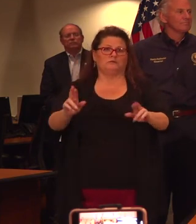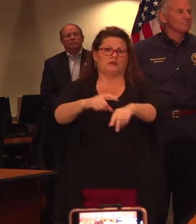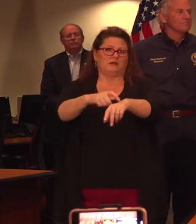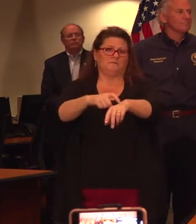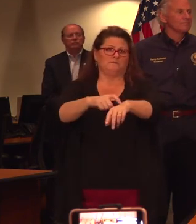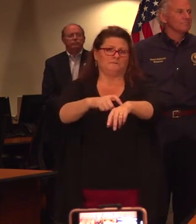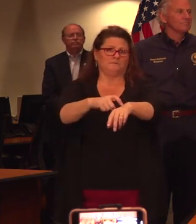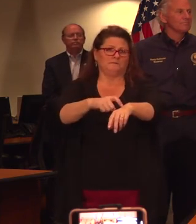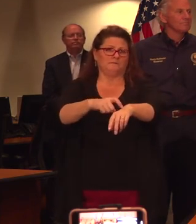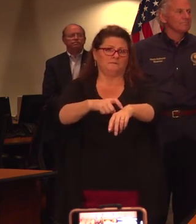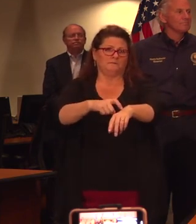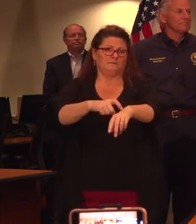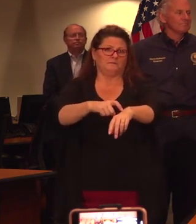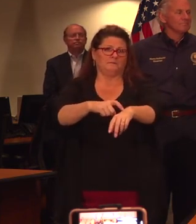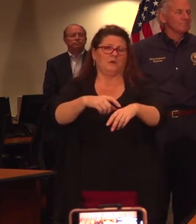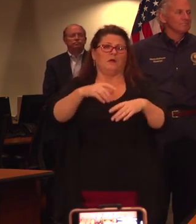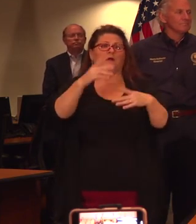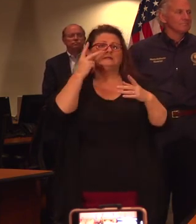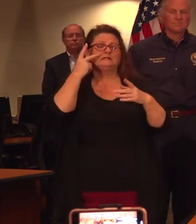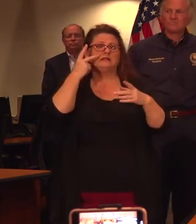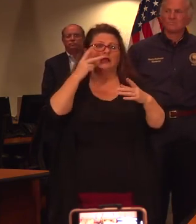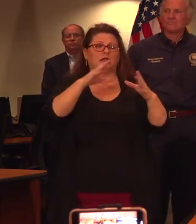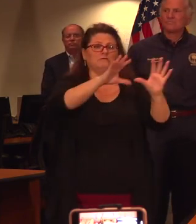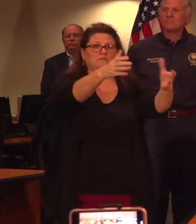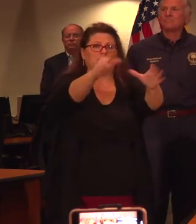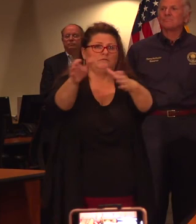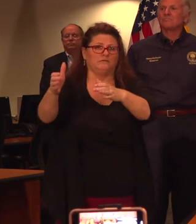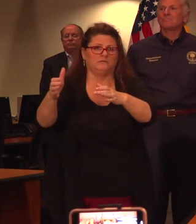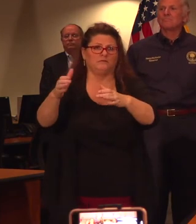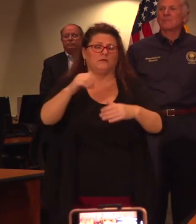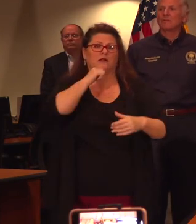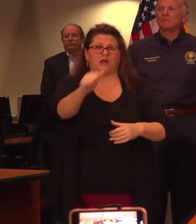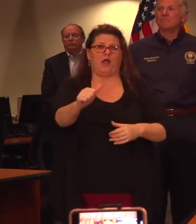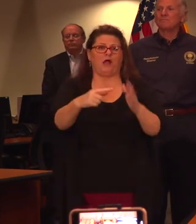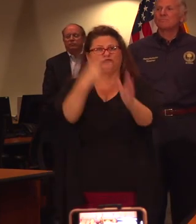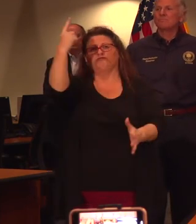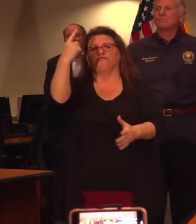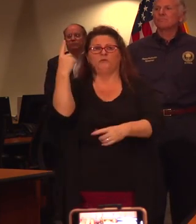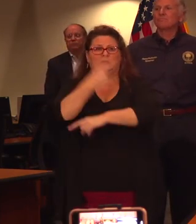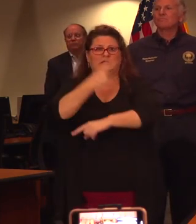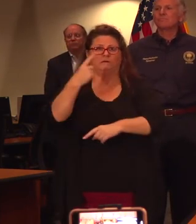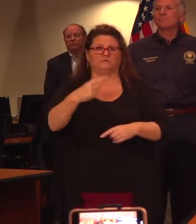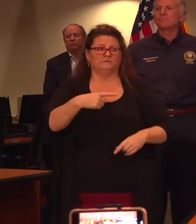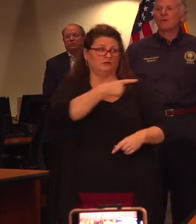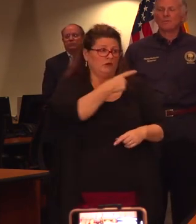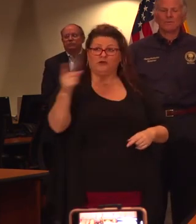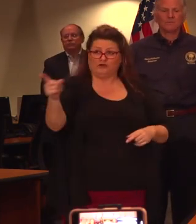about disease activity and not a date on the calendar, and don't want to risk that rebound that he has mentioned. Do you think June is feasible?